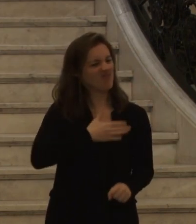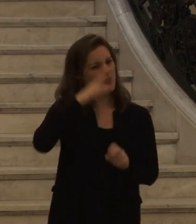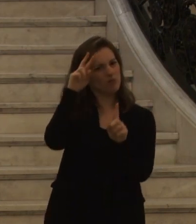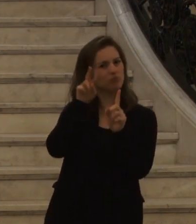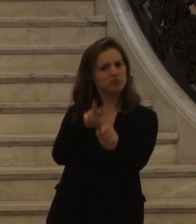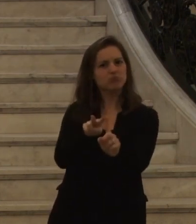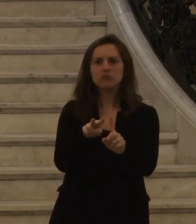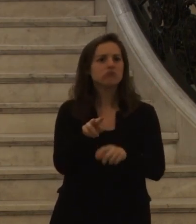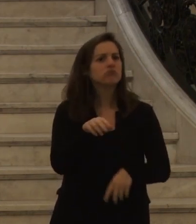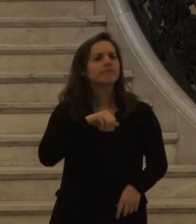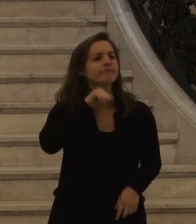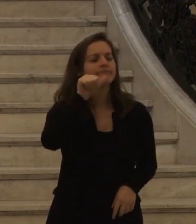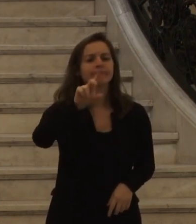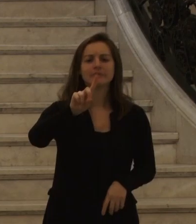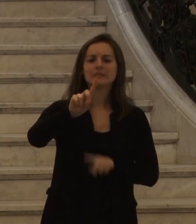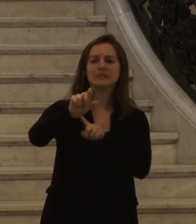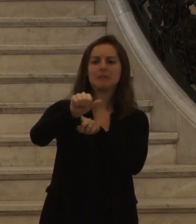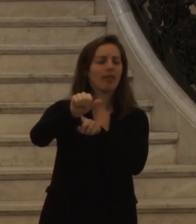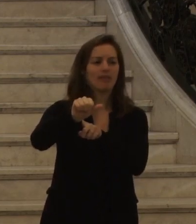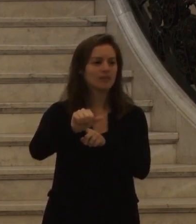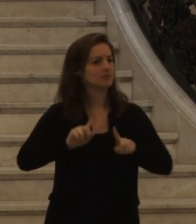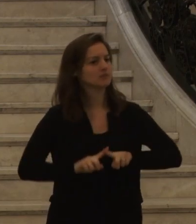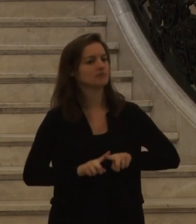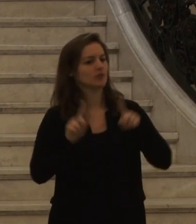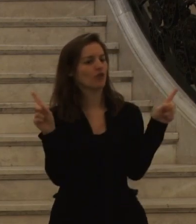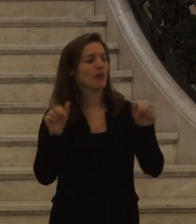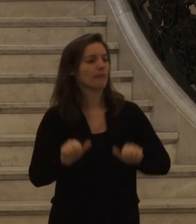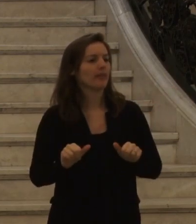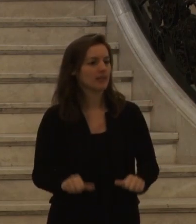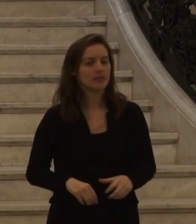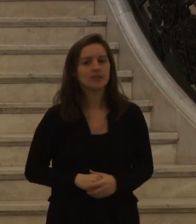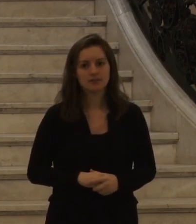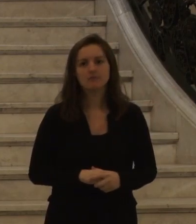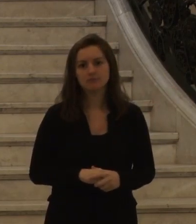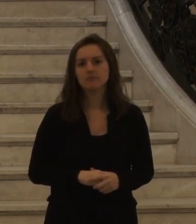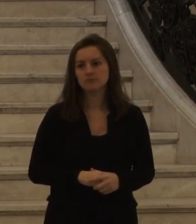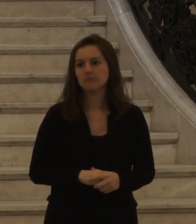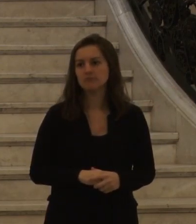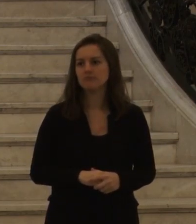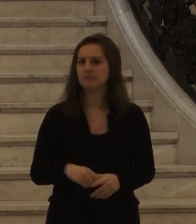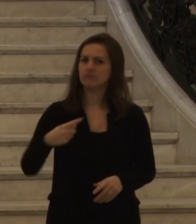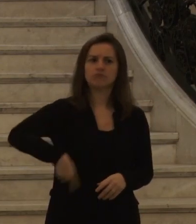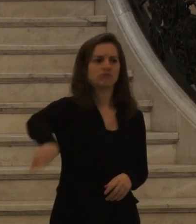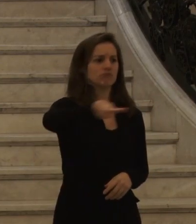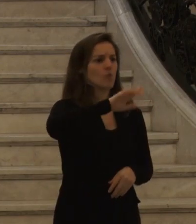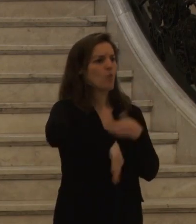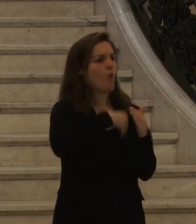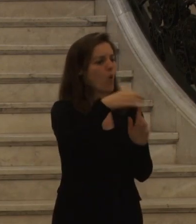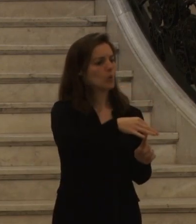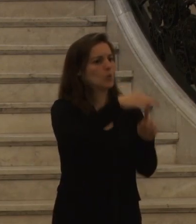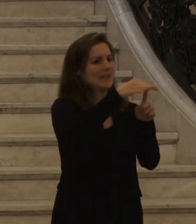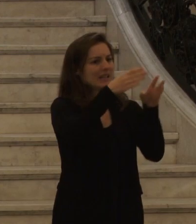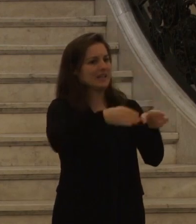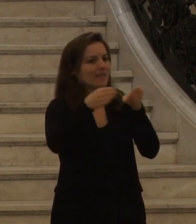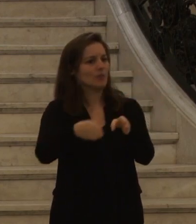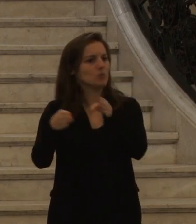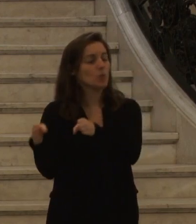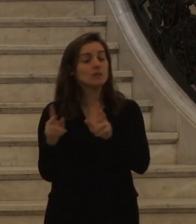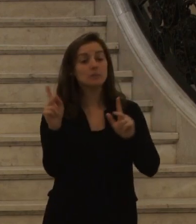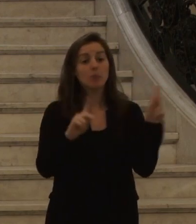I don't think about it as a disability. I think about it as people who, as all of us, are unique individuals who come to the Mass